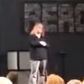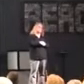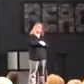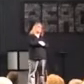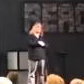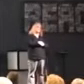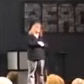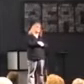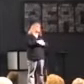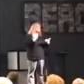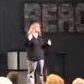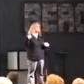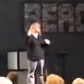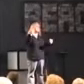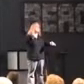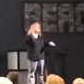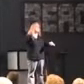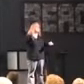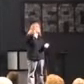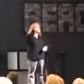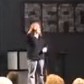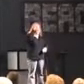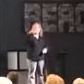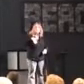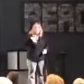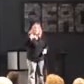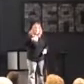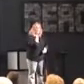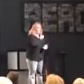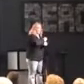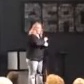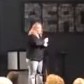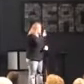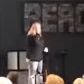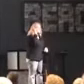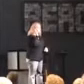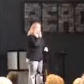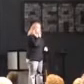I don't ever remember him sending me away saying he had work to do.